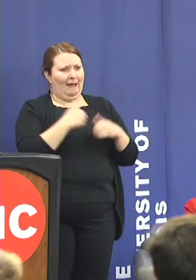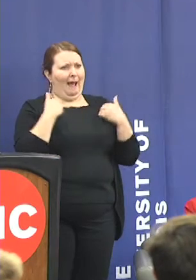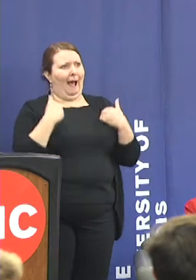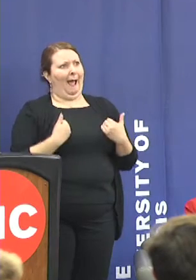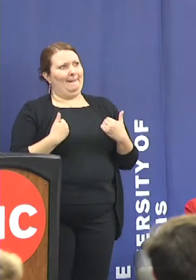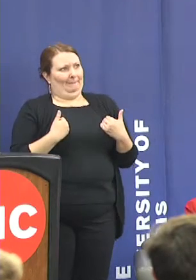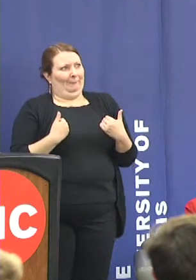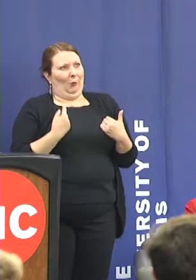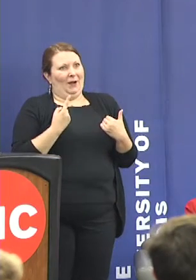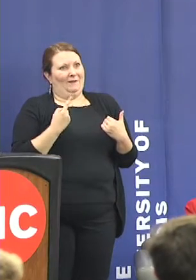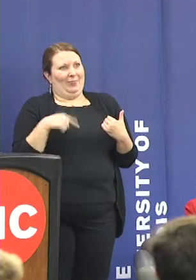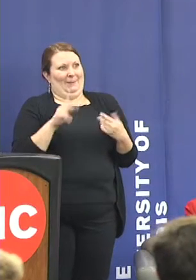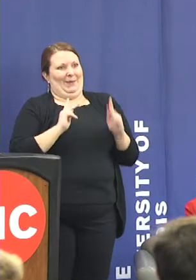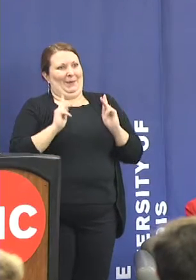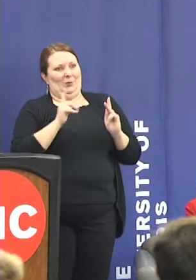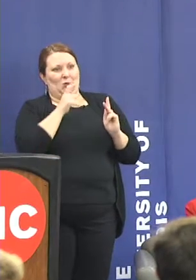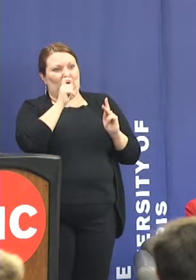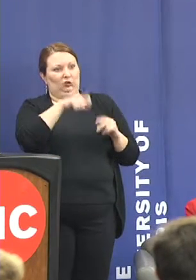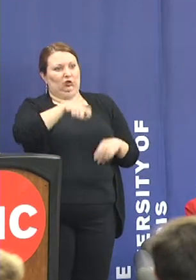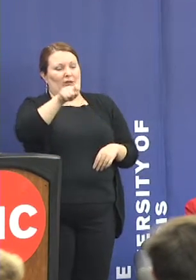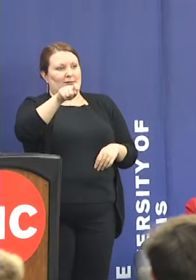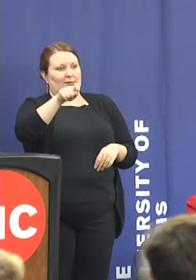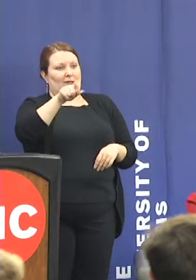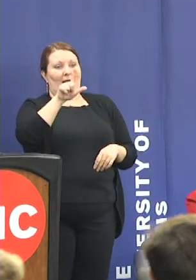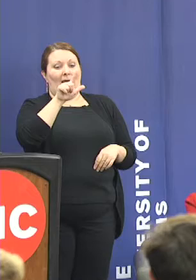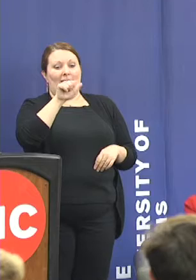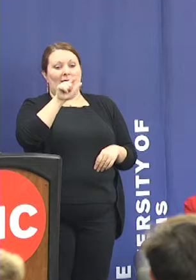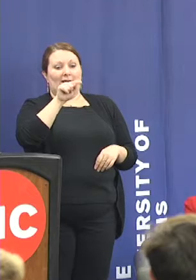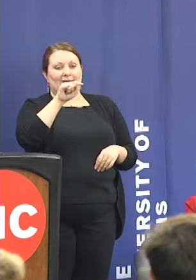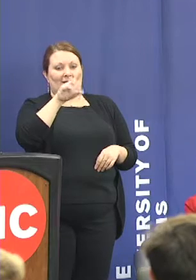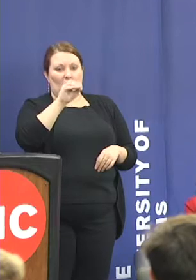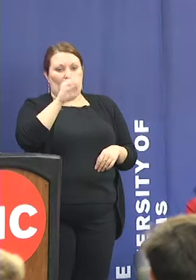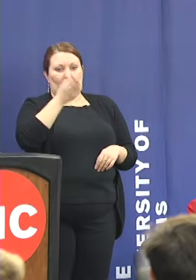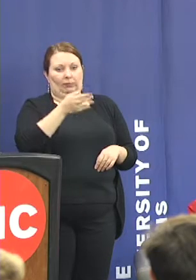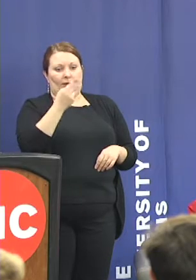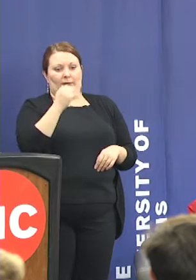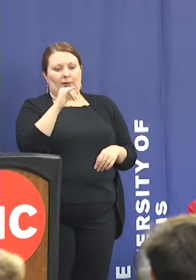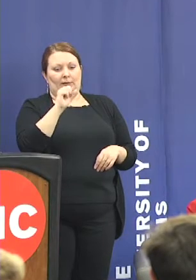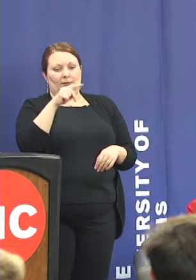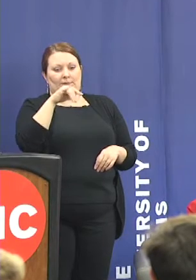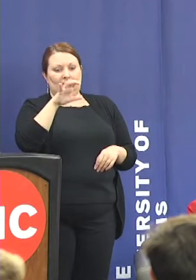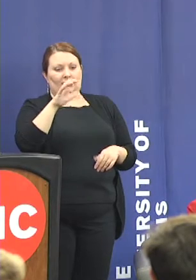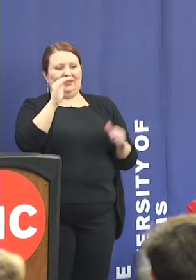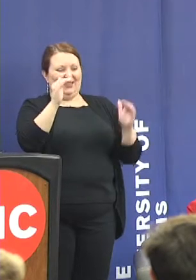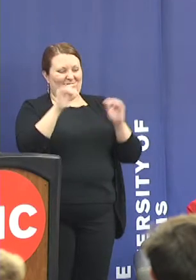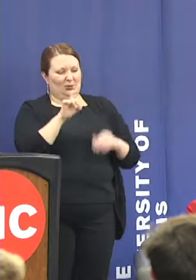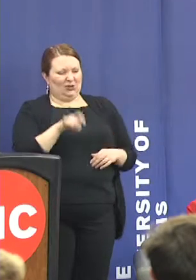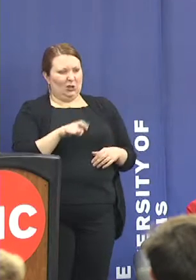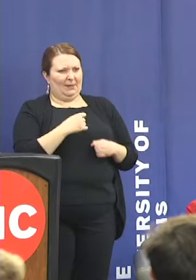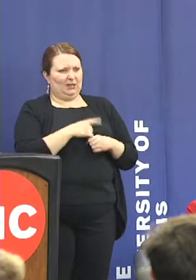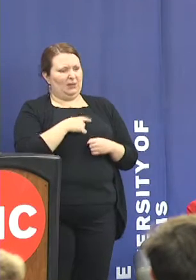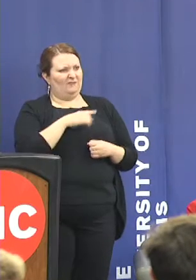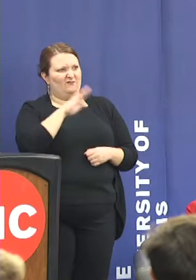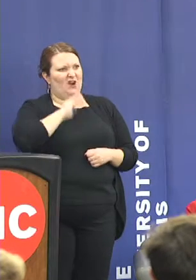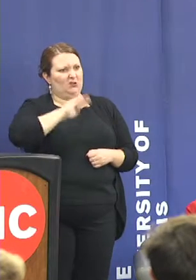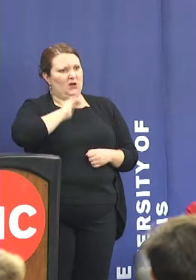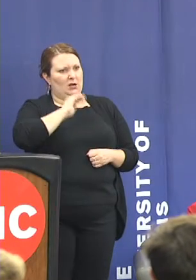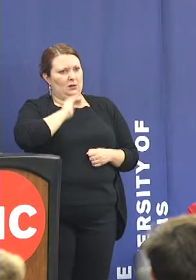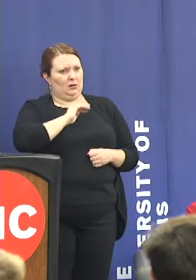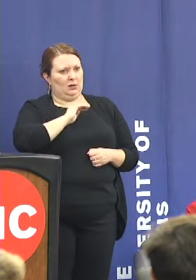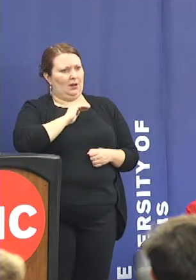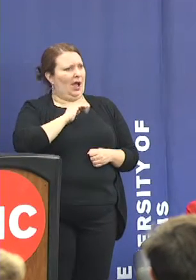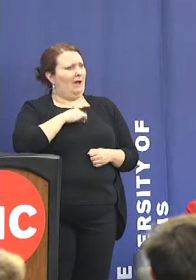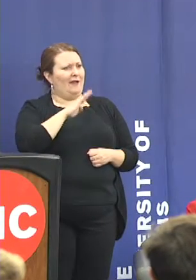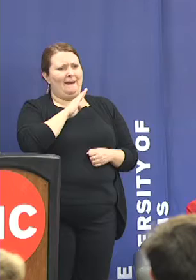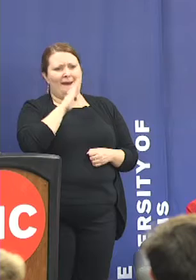of those people who checks Latino and Hispanic, and I get to the next question, and it makes me so frustrated. Absolutely.